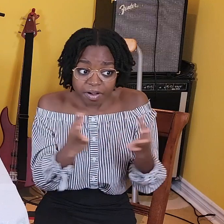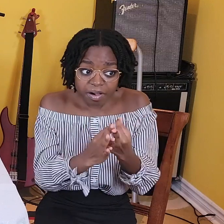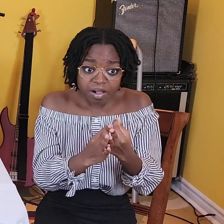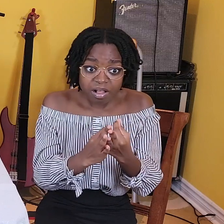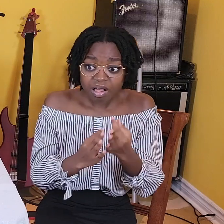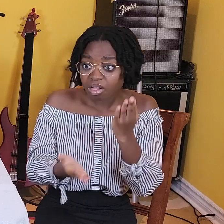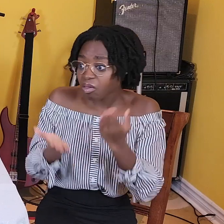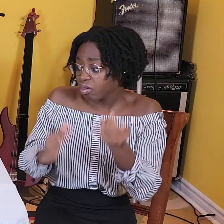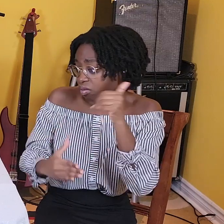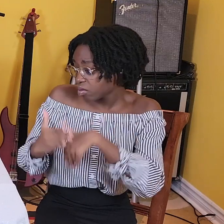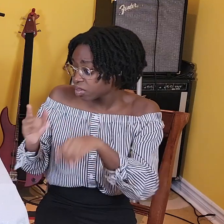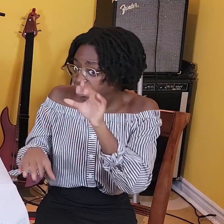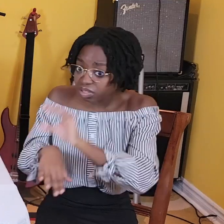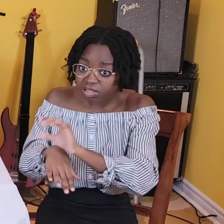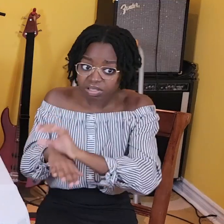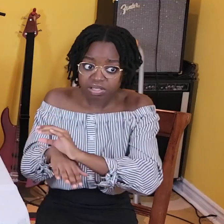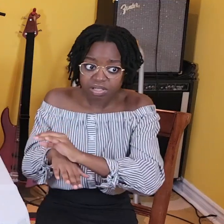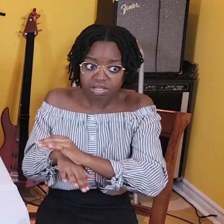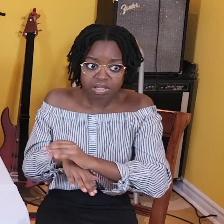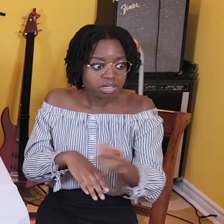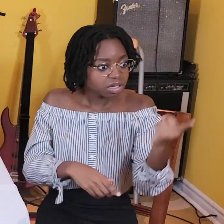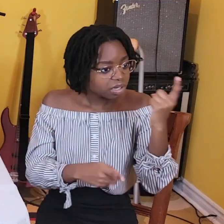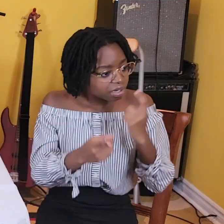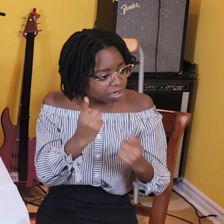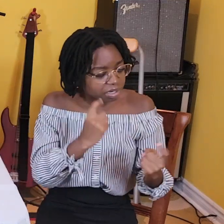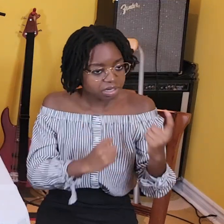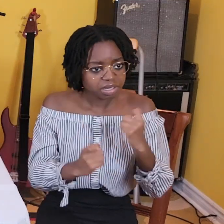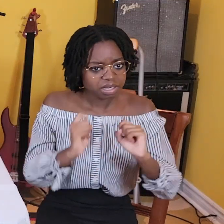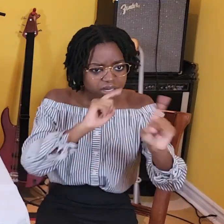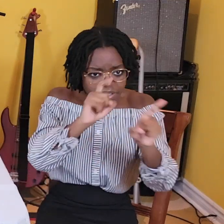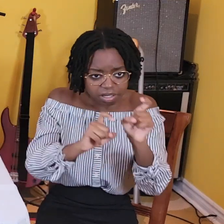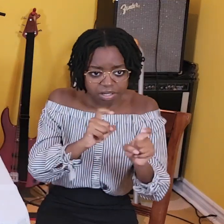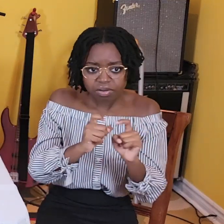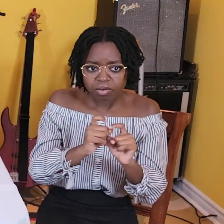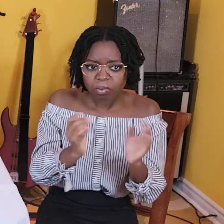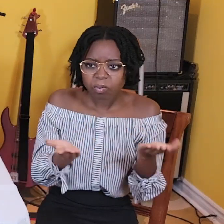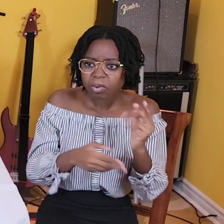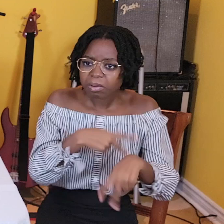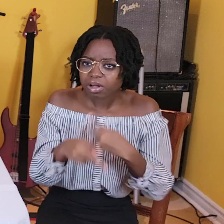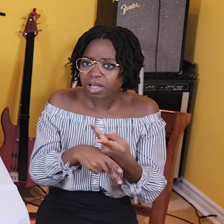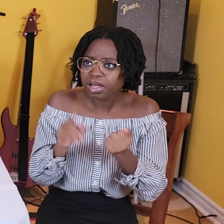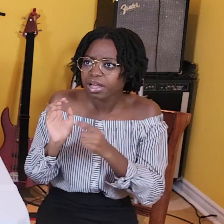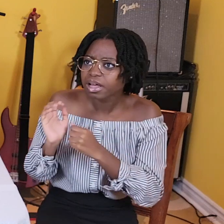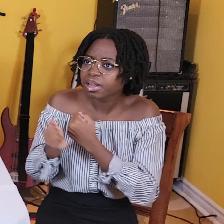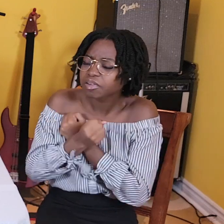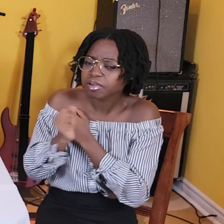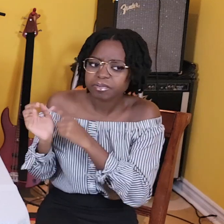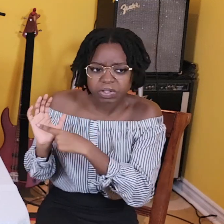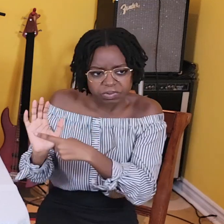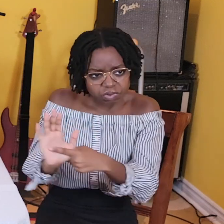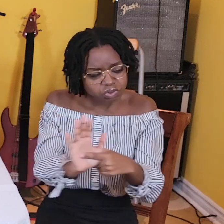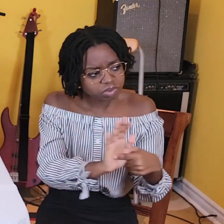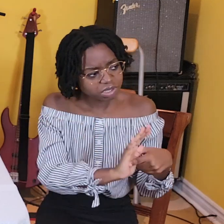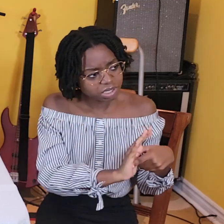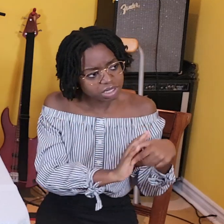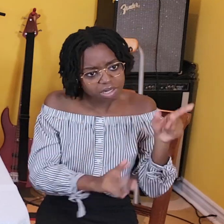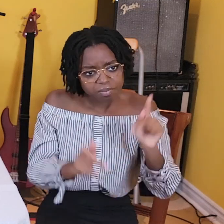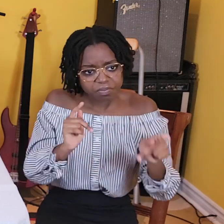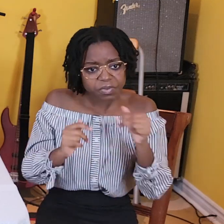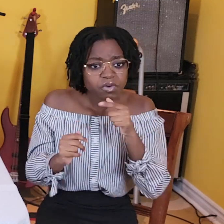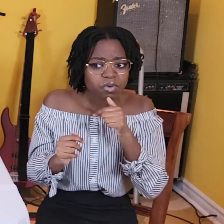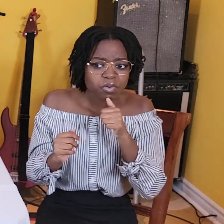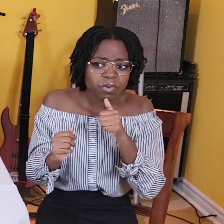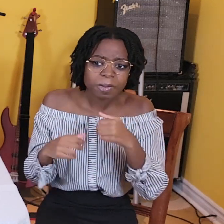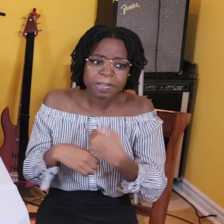it is, ask yourself, let us ask ourselves, what kind of love are we displaying or are we showing to those who have made our